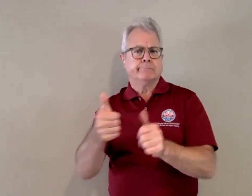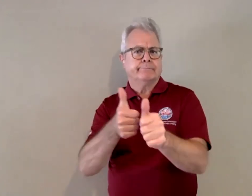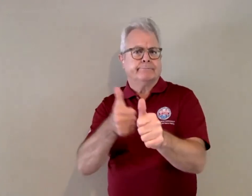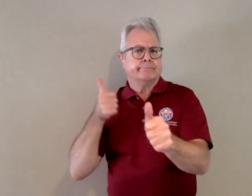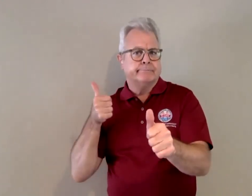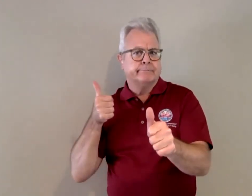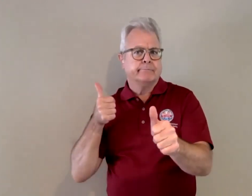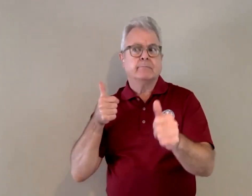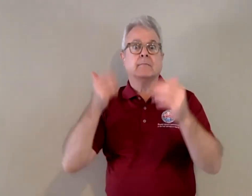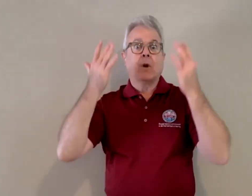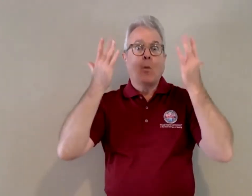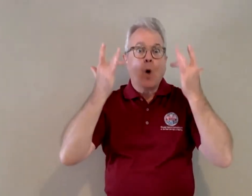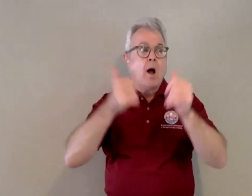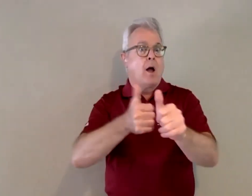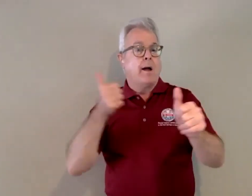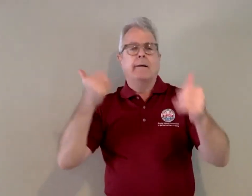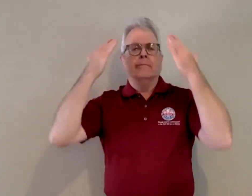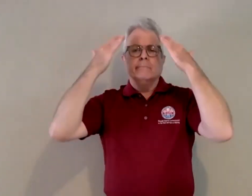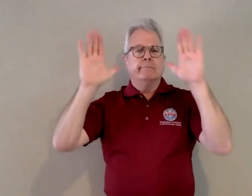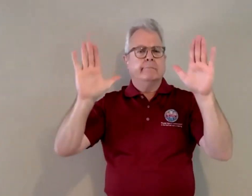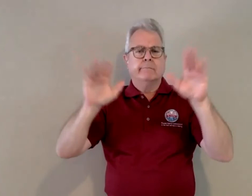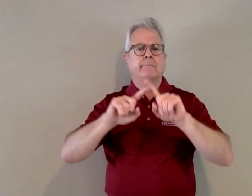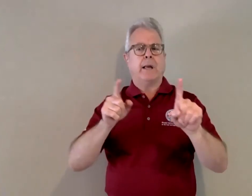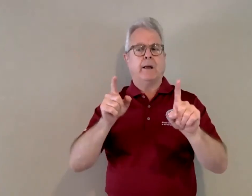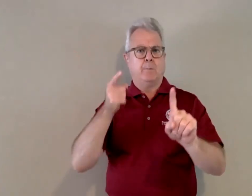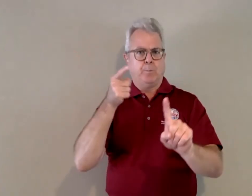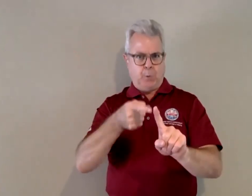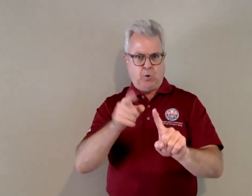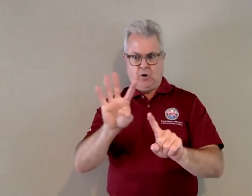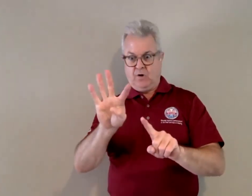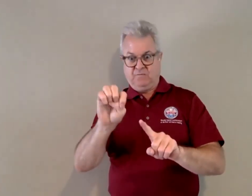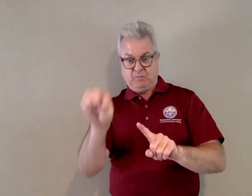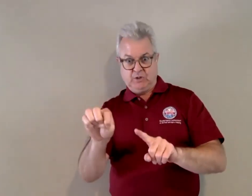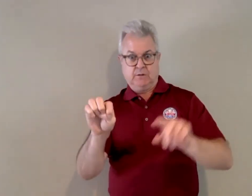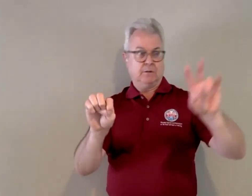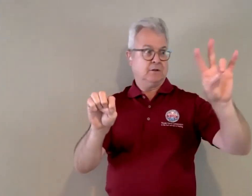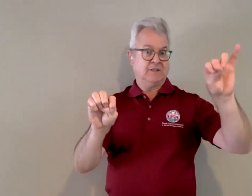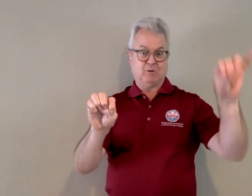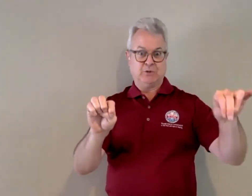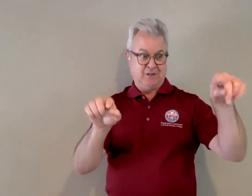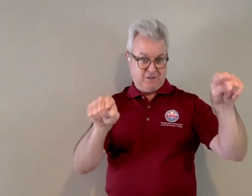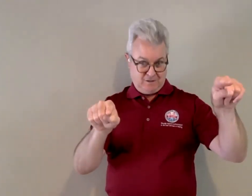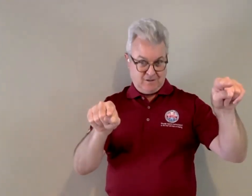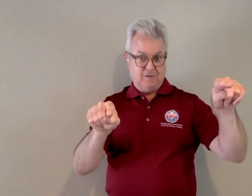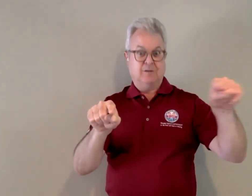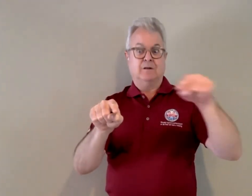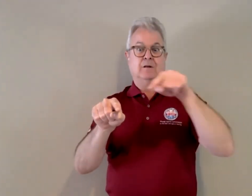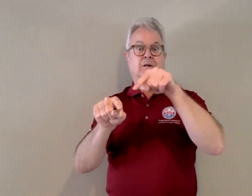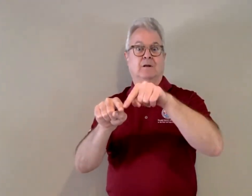might only have 40% people who are vaccinated. And we don't necessarily know why that town is behind.